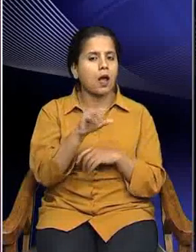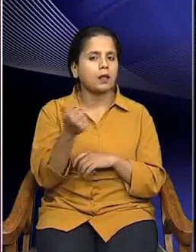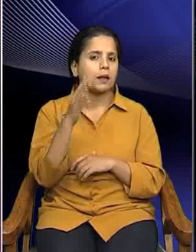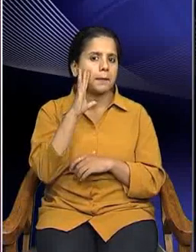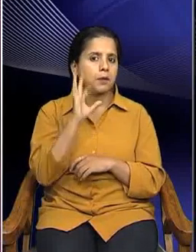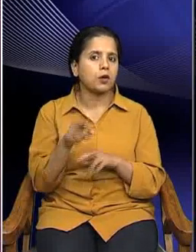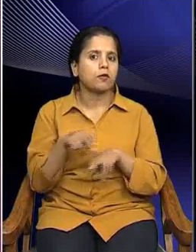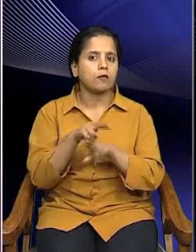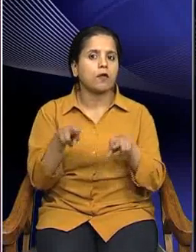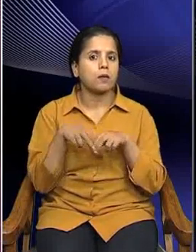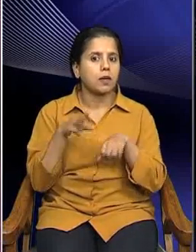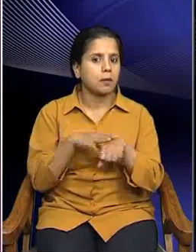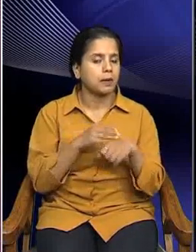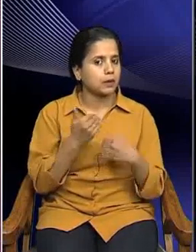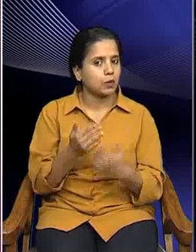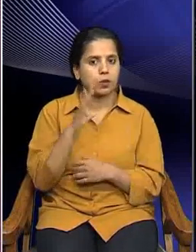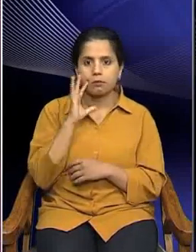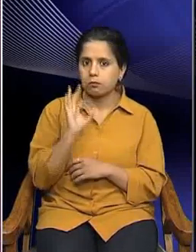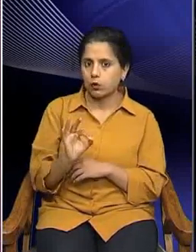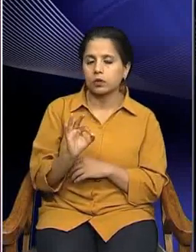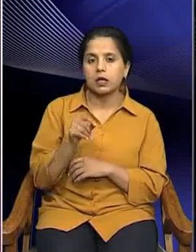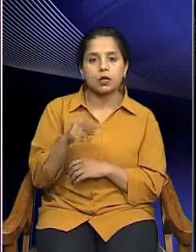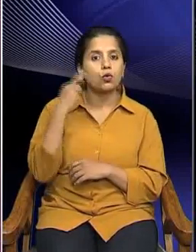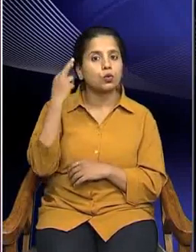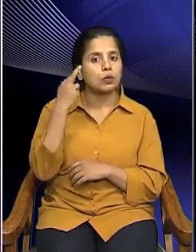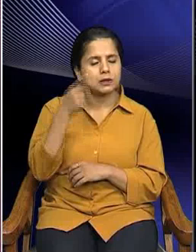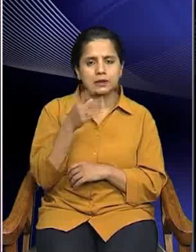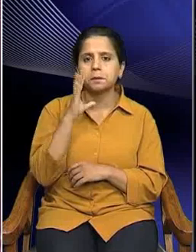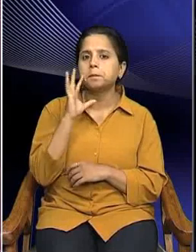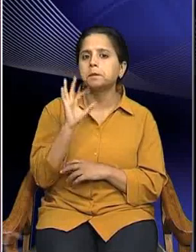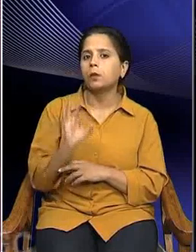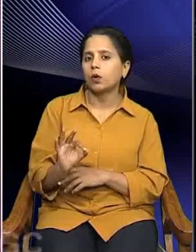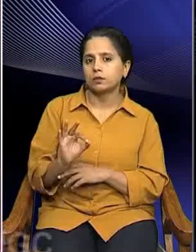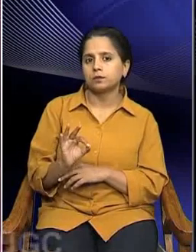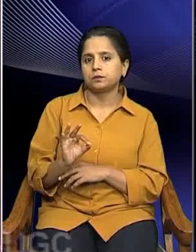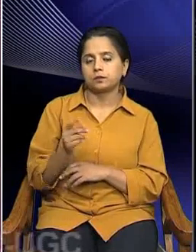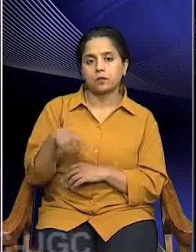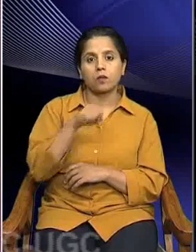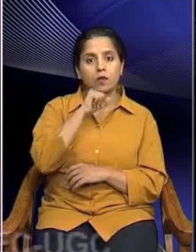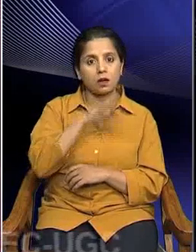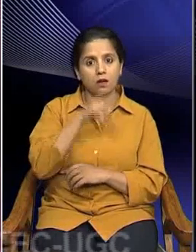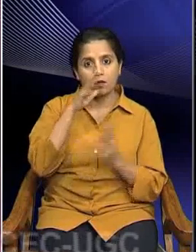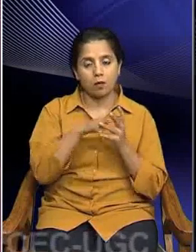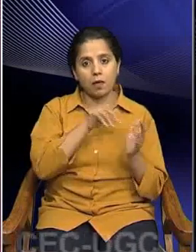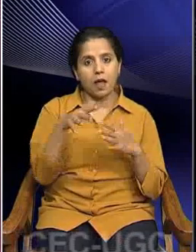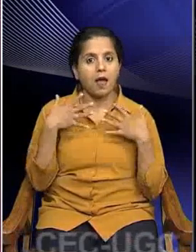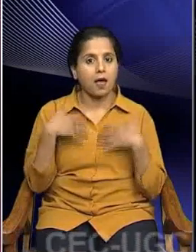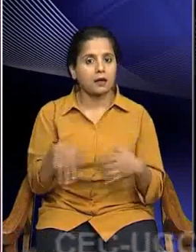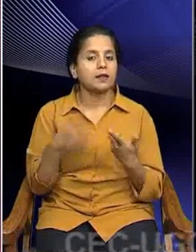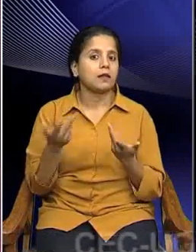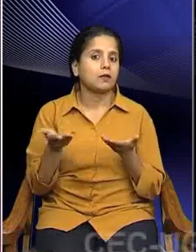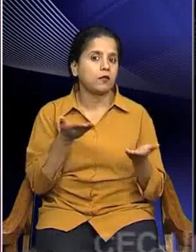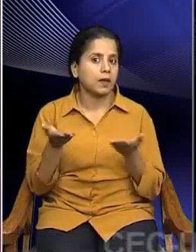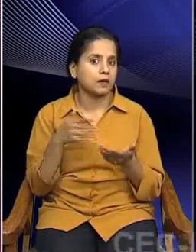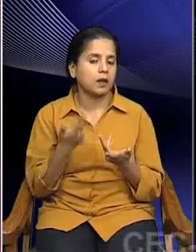family members become very key. And so therefore it is important when these young women go to health facility, for example in the